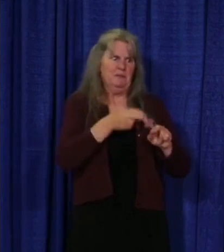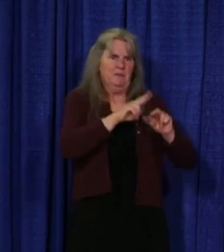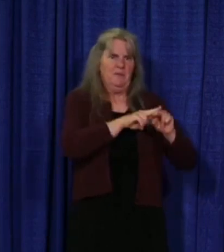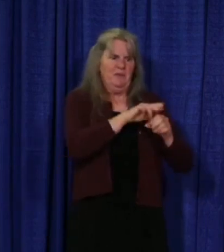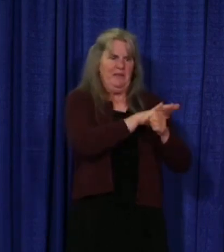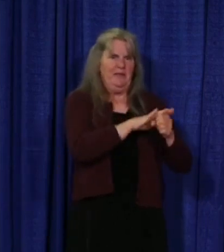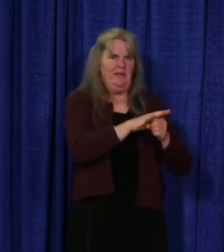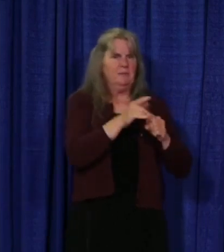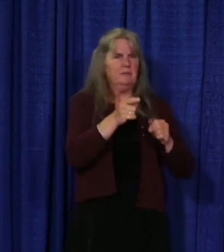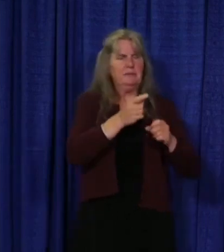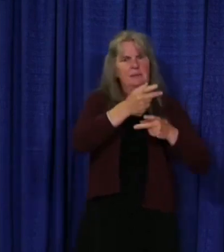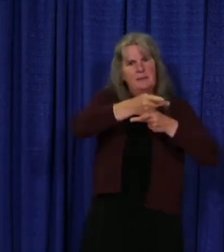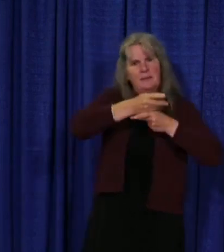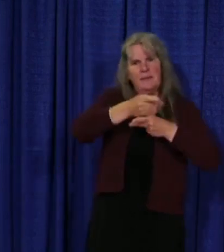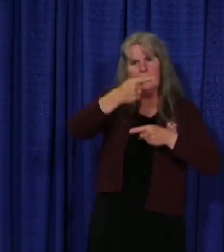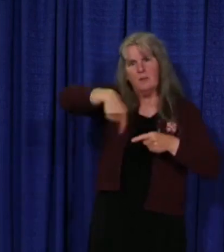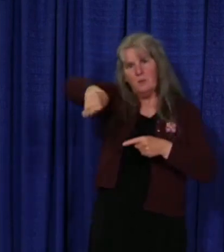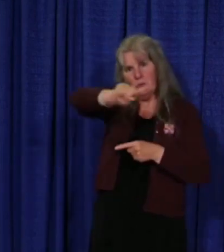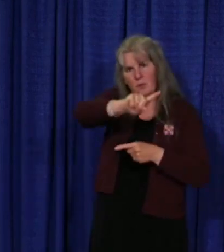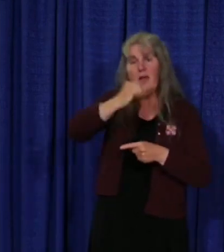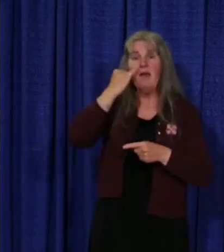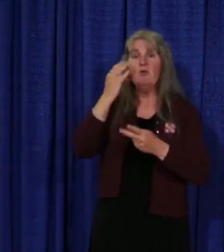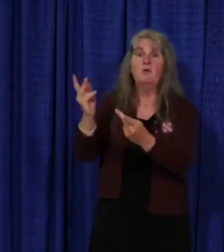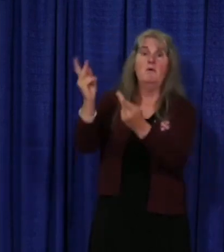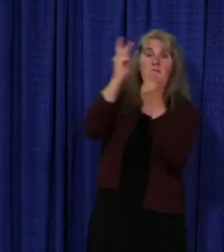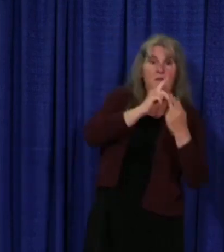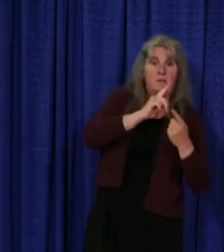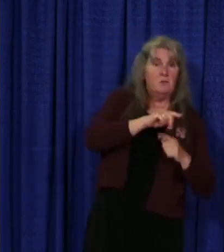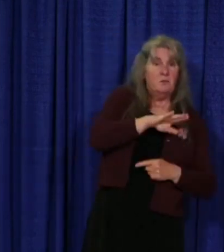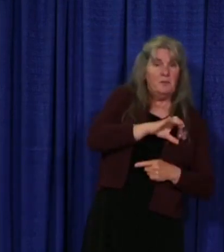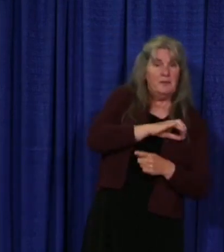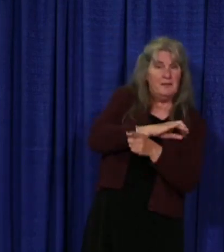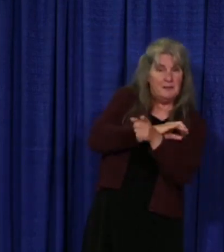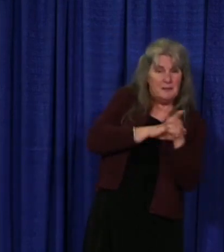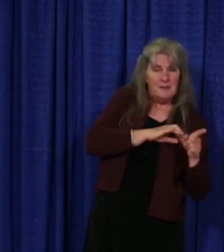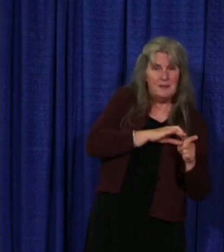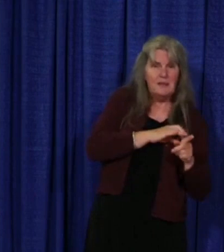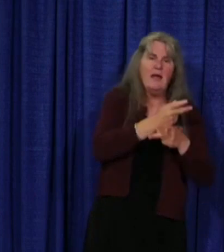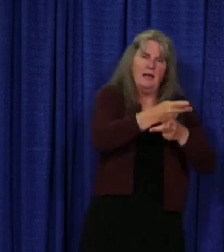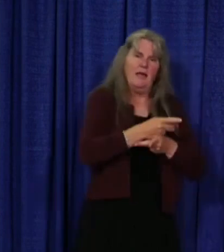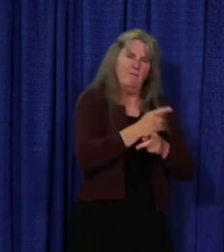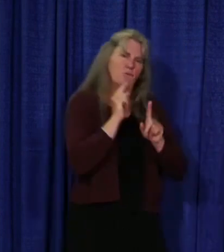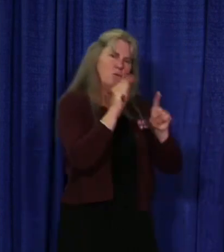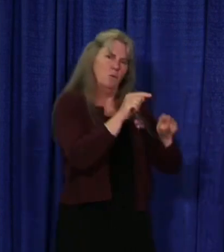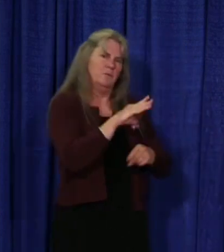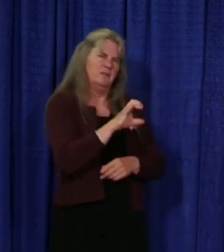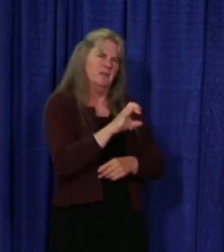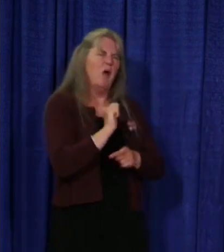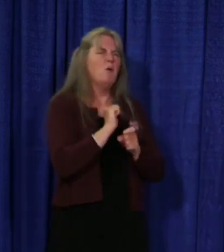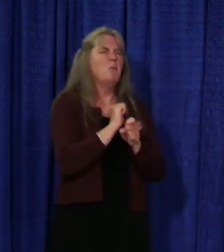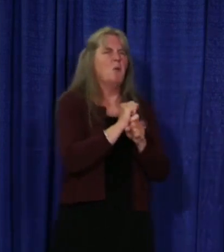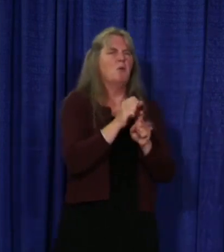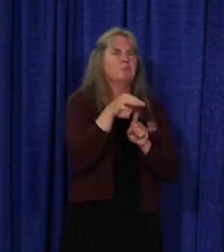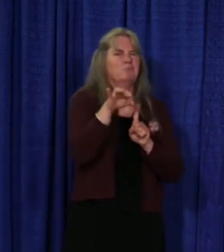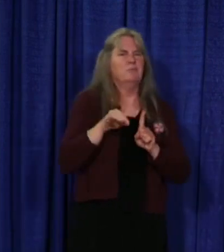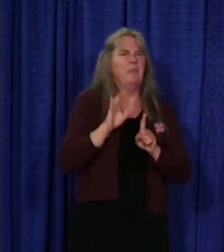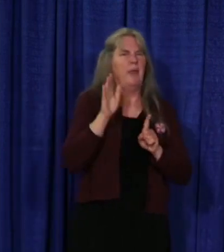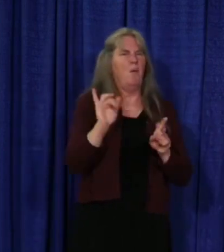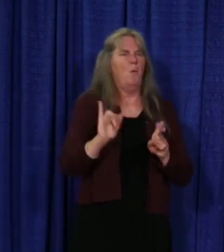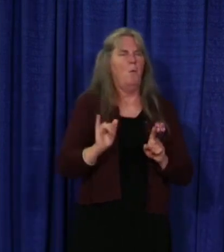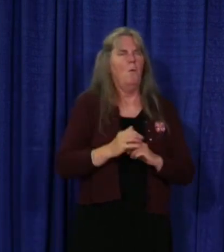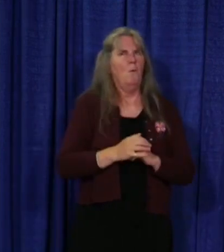I have to caution anyone going to BC to take precautions, and I'll touch on that a bit later.